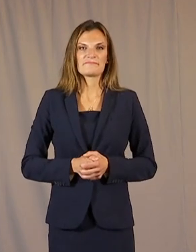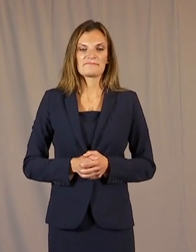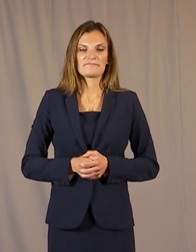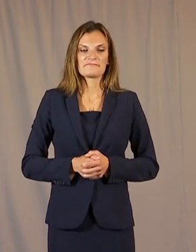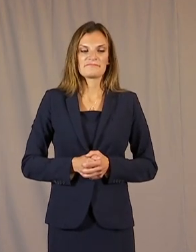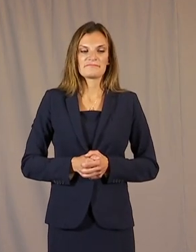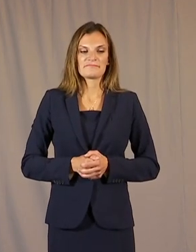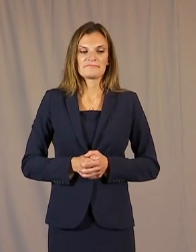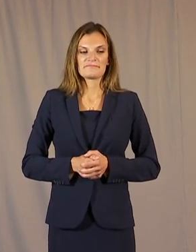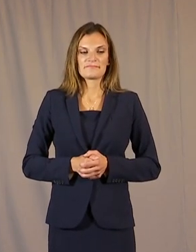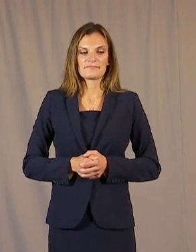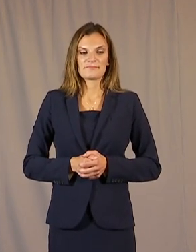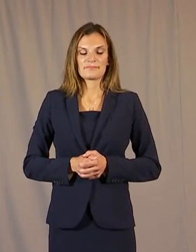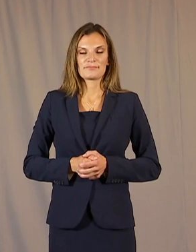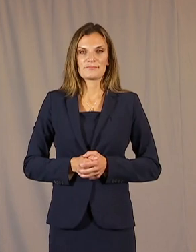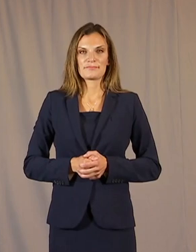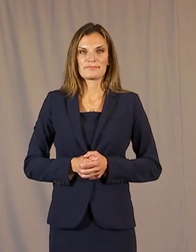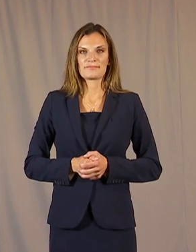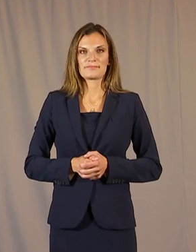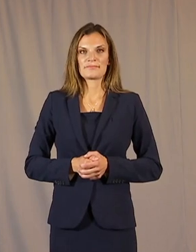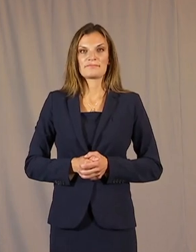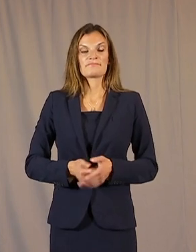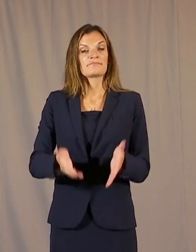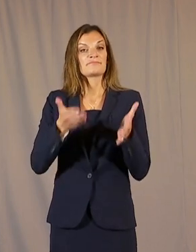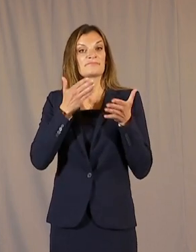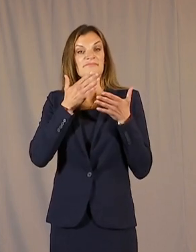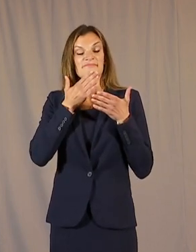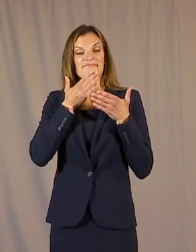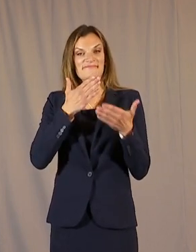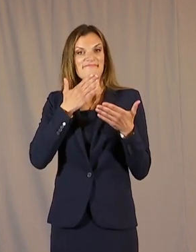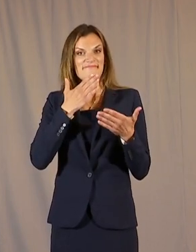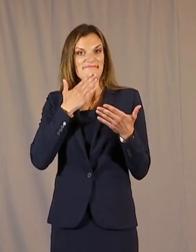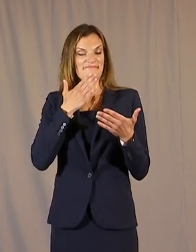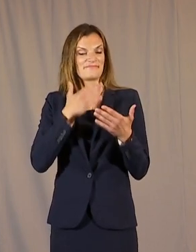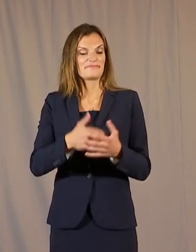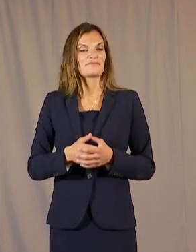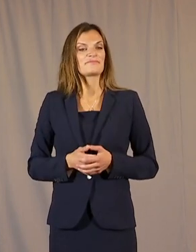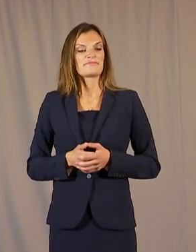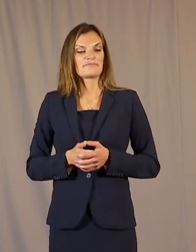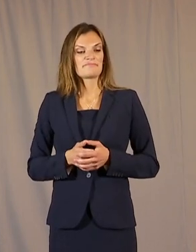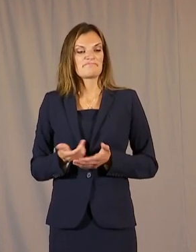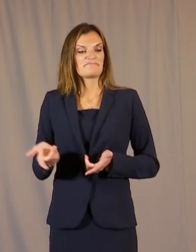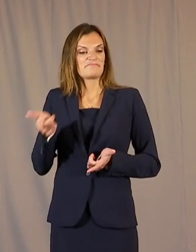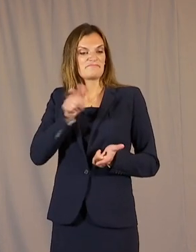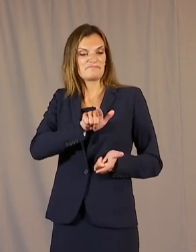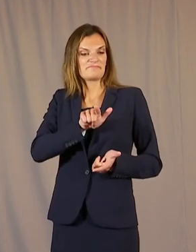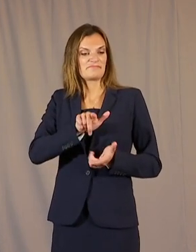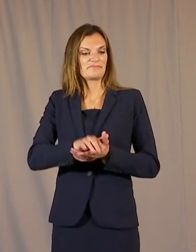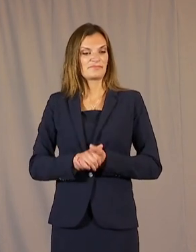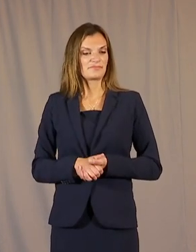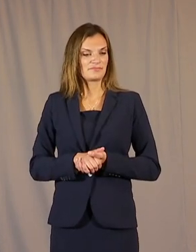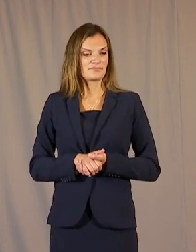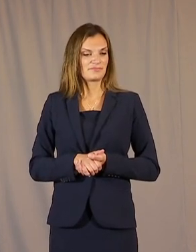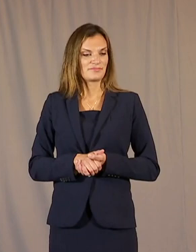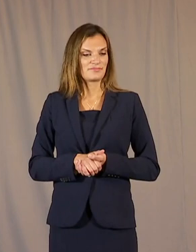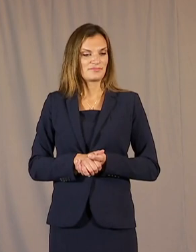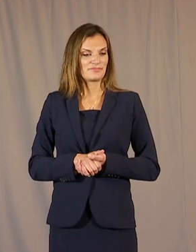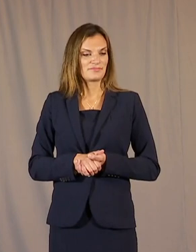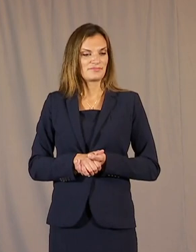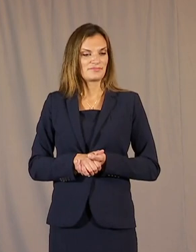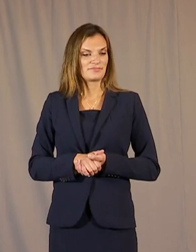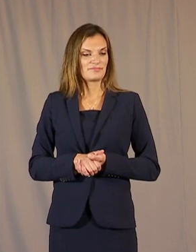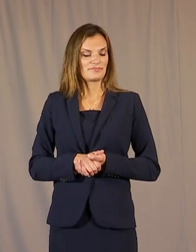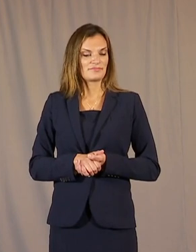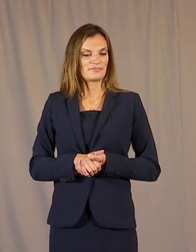Thanks, Yesenia. There were a number of factors. I think it's probably important to note that